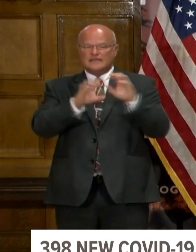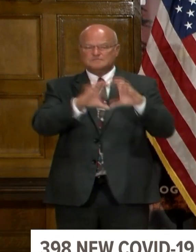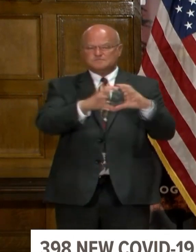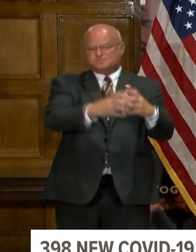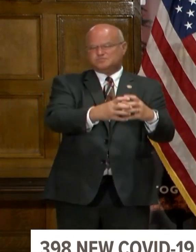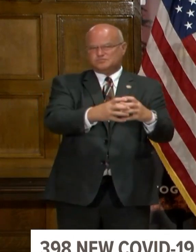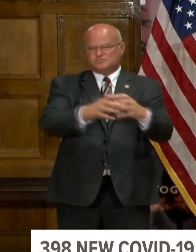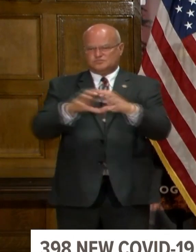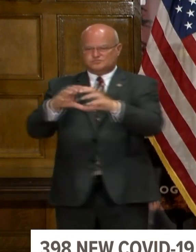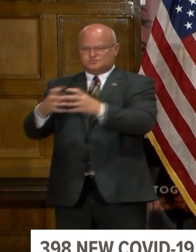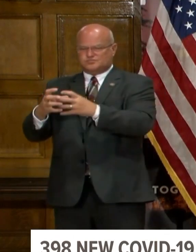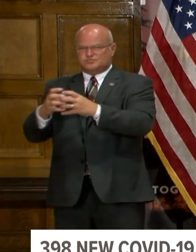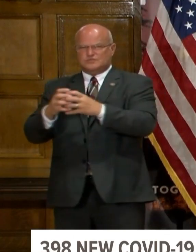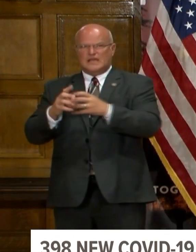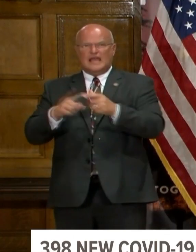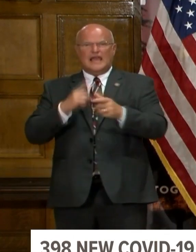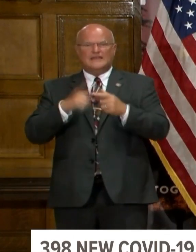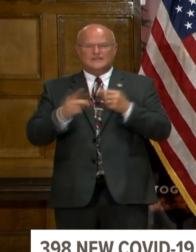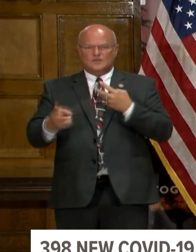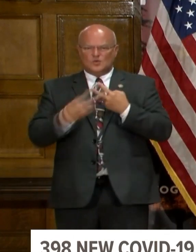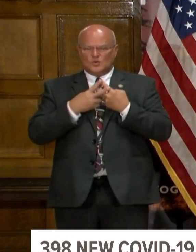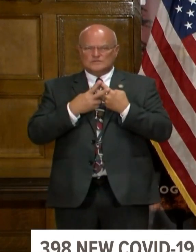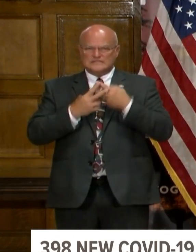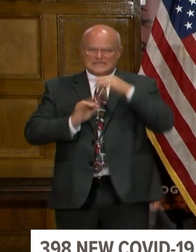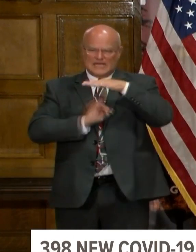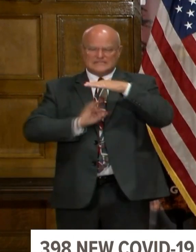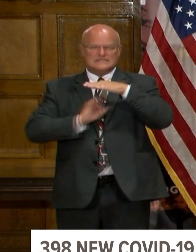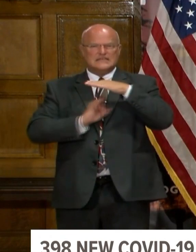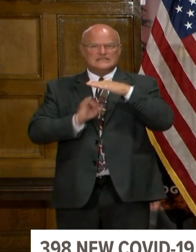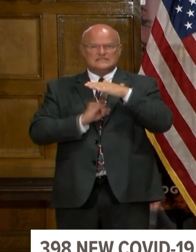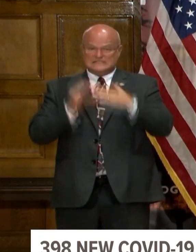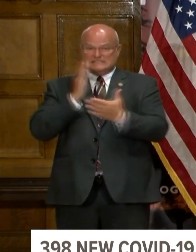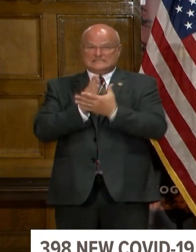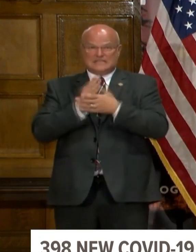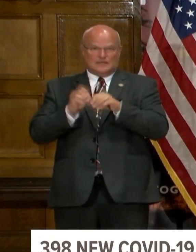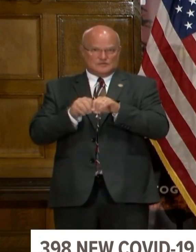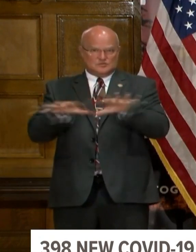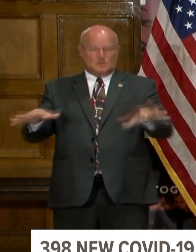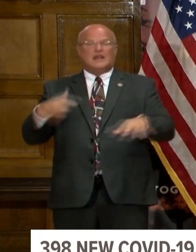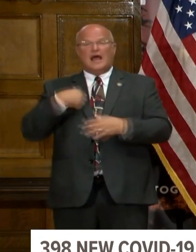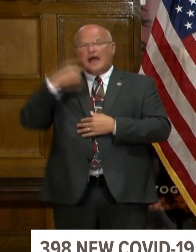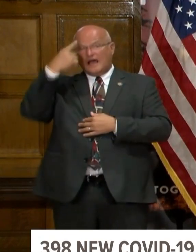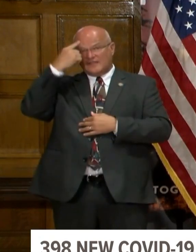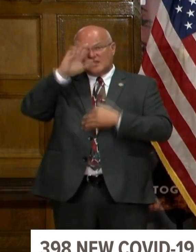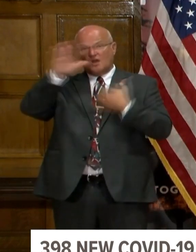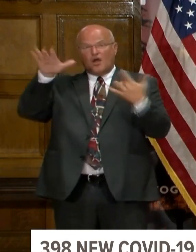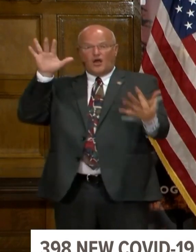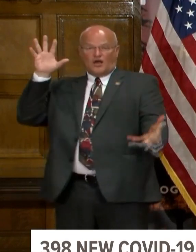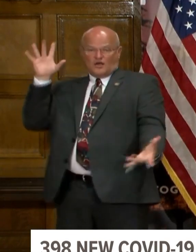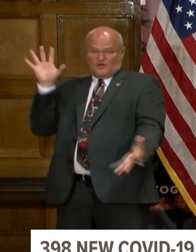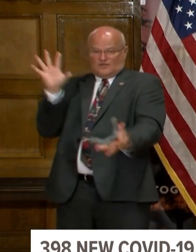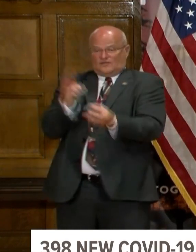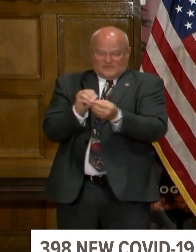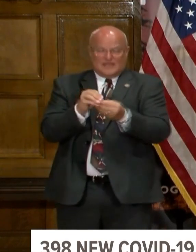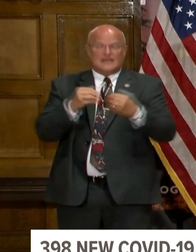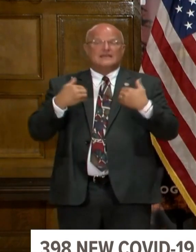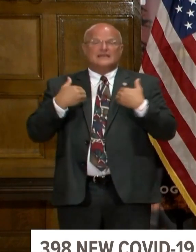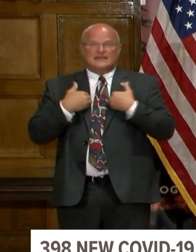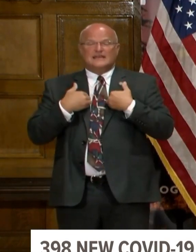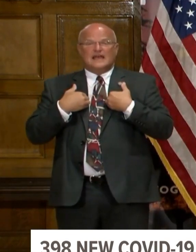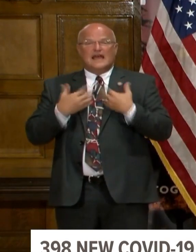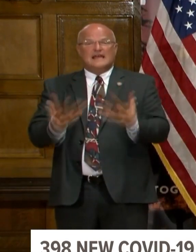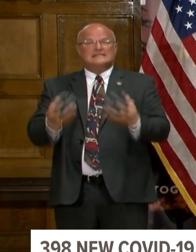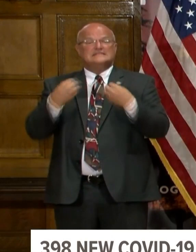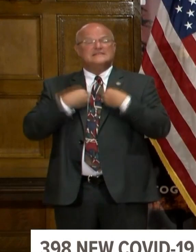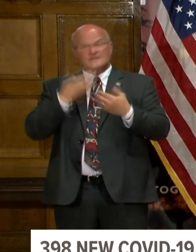clusters and doing the isolation quarantine to stopping additional spread. So I think all of that combined has